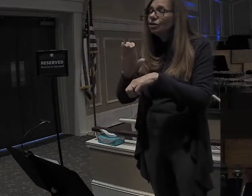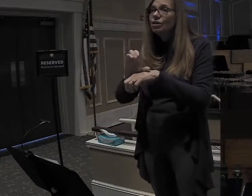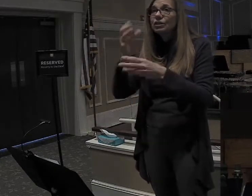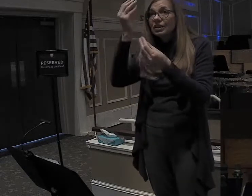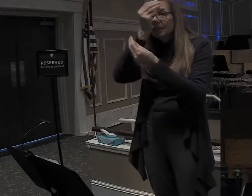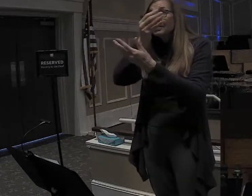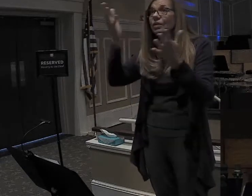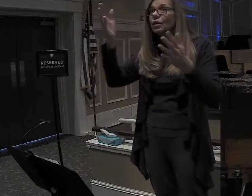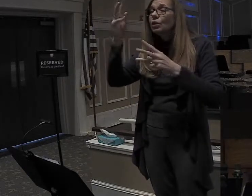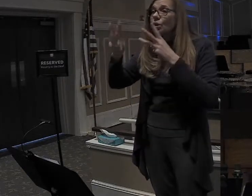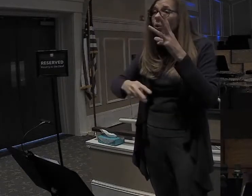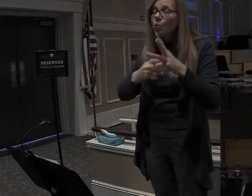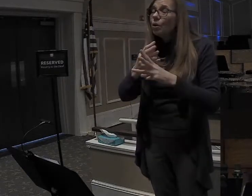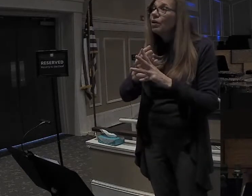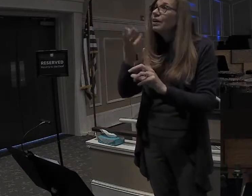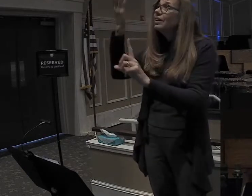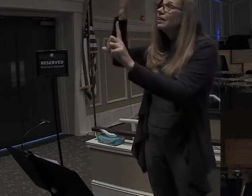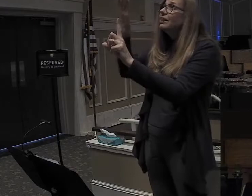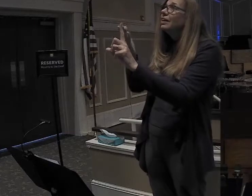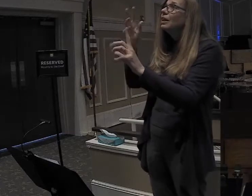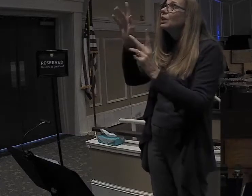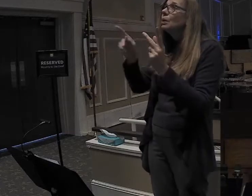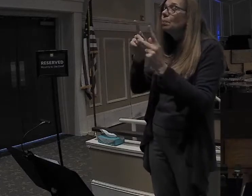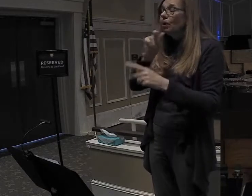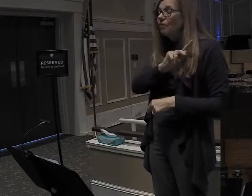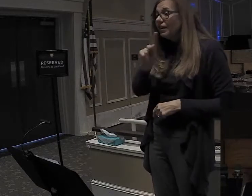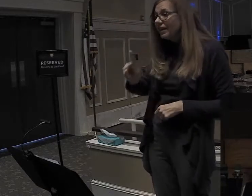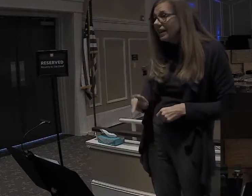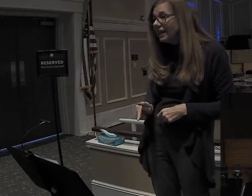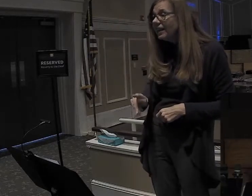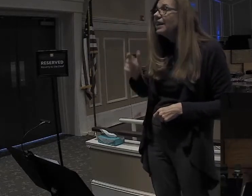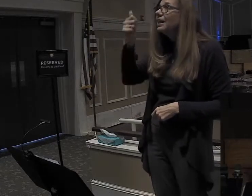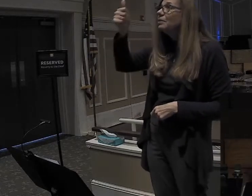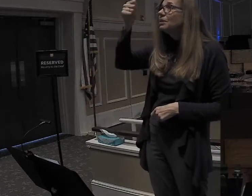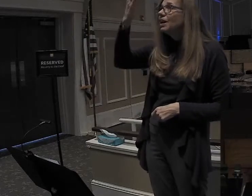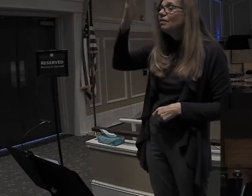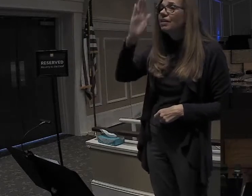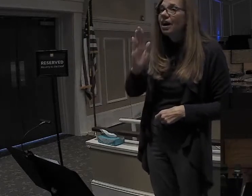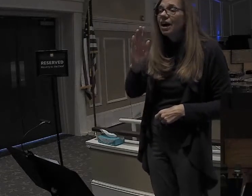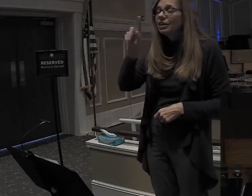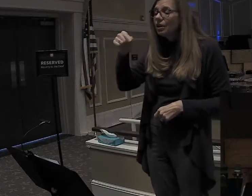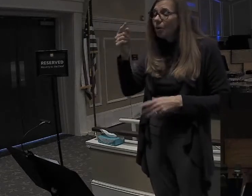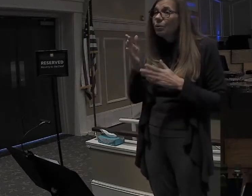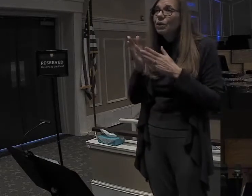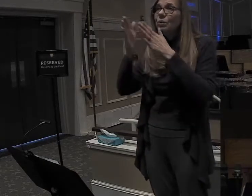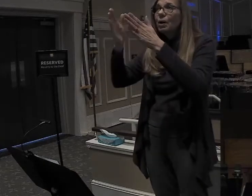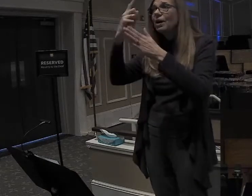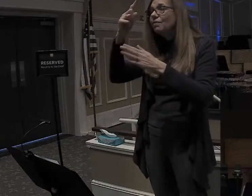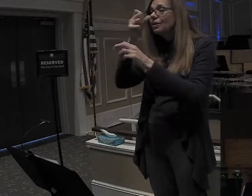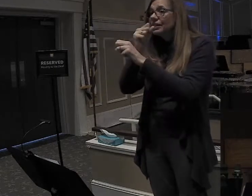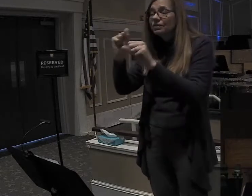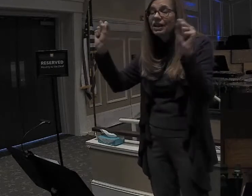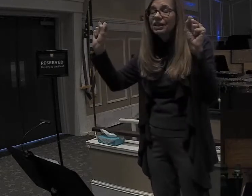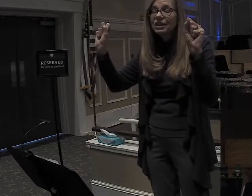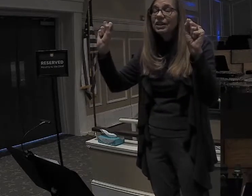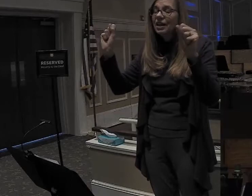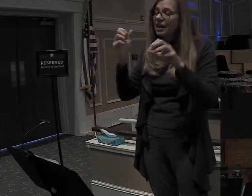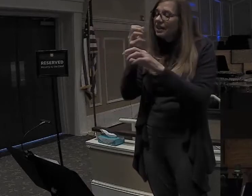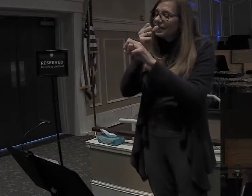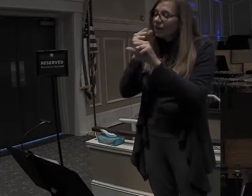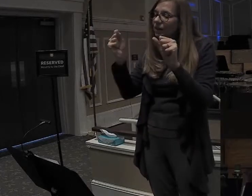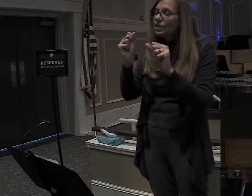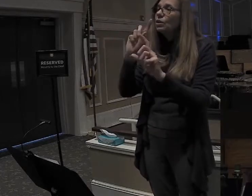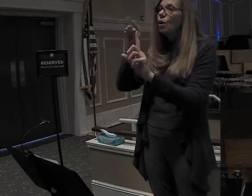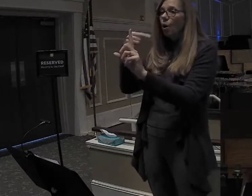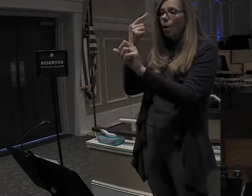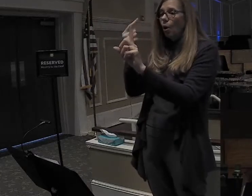a perfect king who is God and is the only means of salvation, that there's salvation in no one